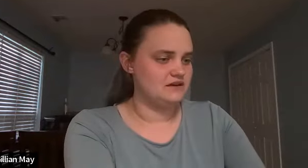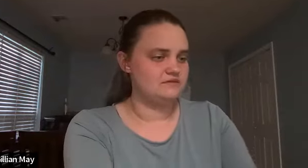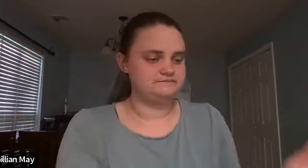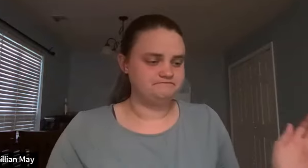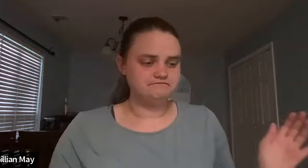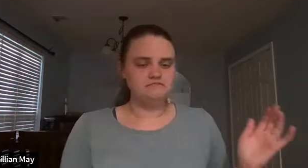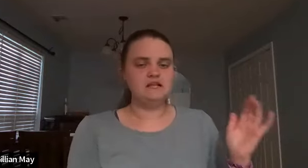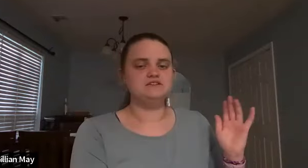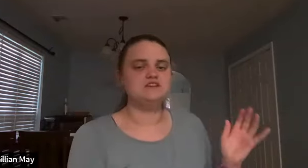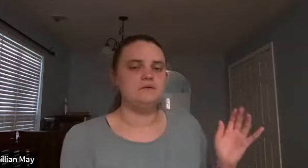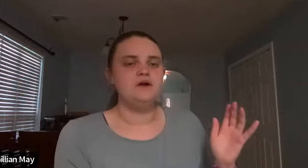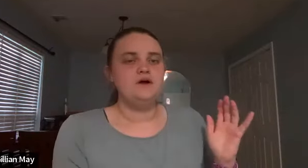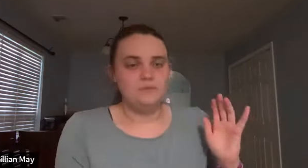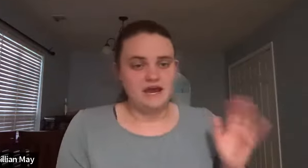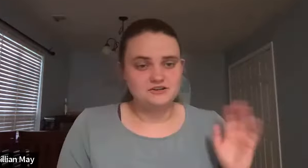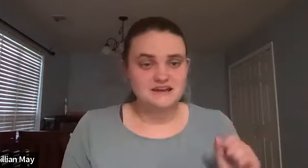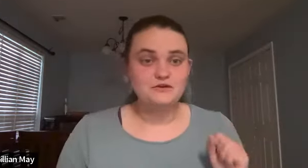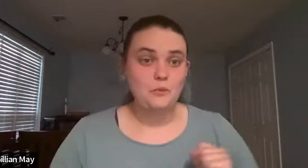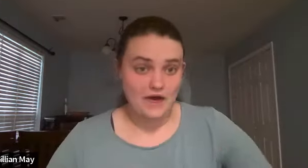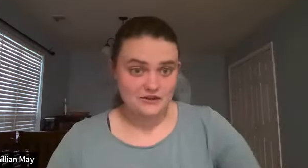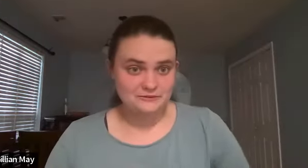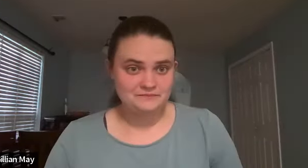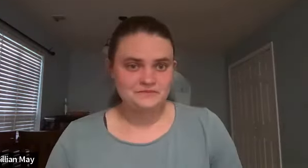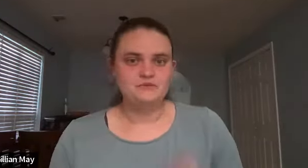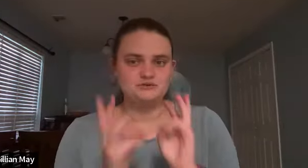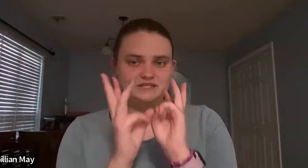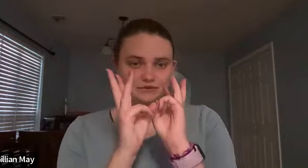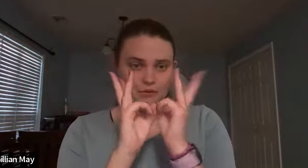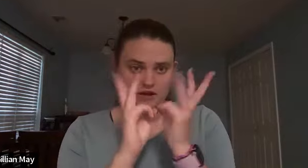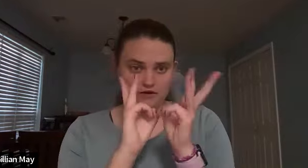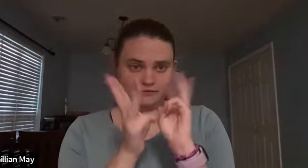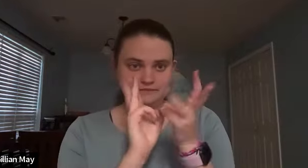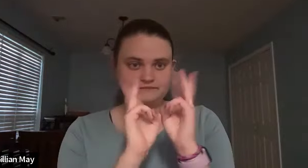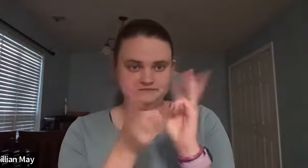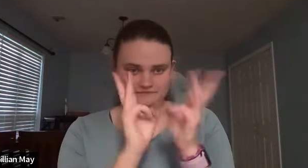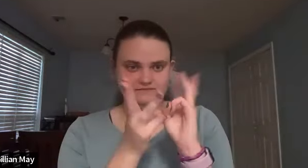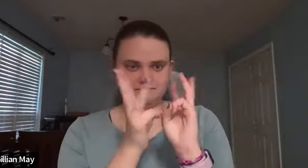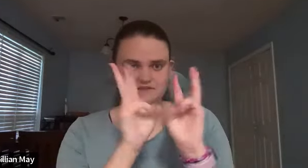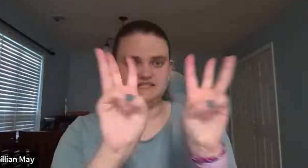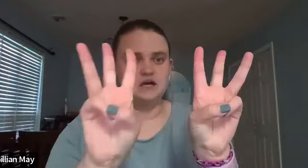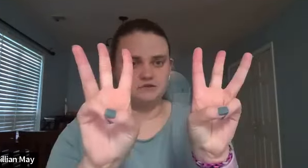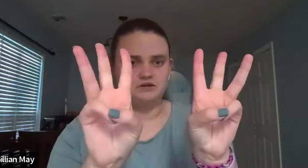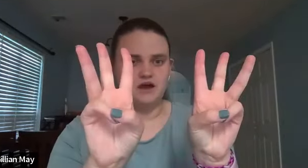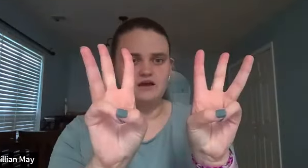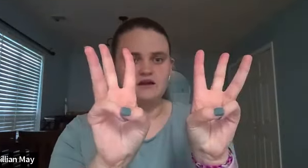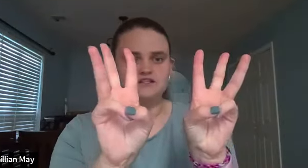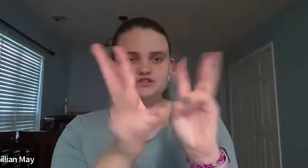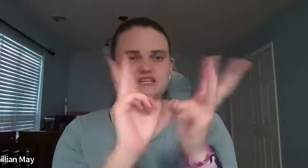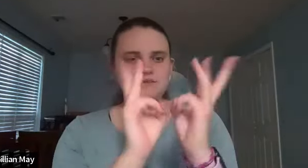of. So we had our sign for weather, which was weather. It's a W, yeah. So just think about